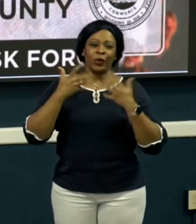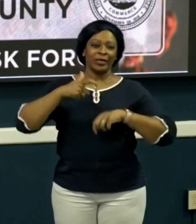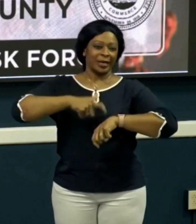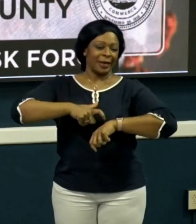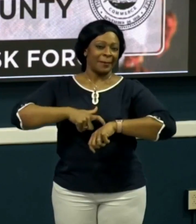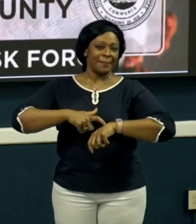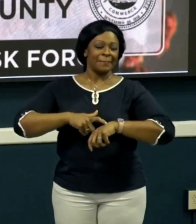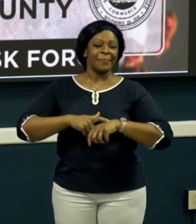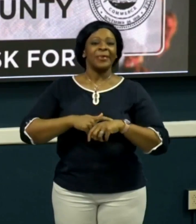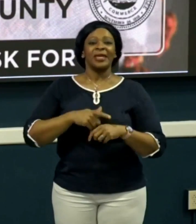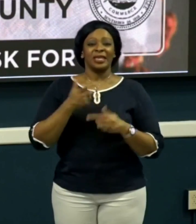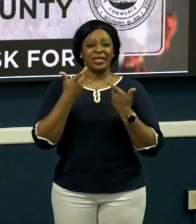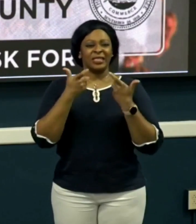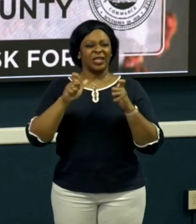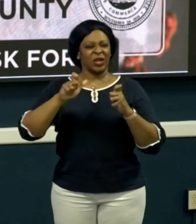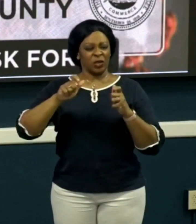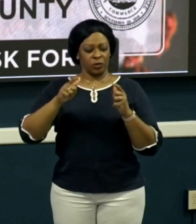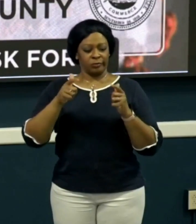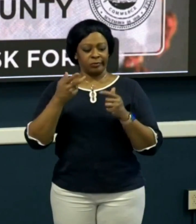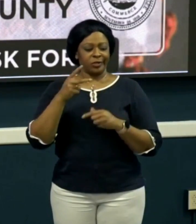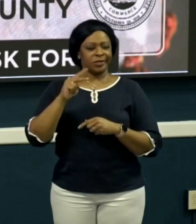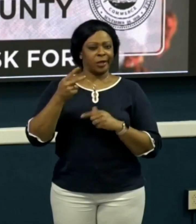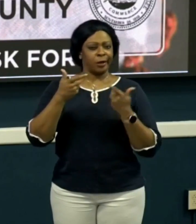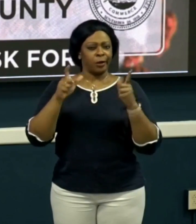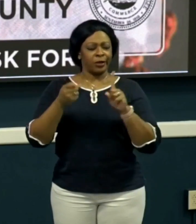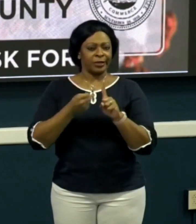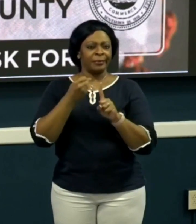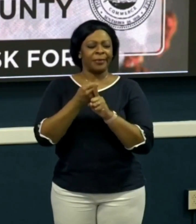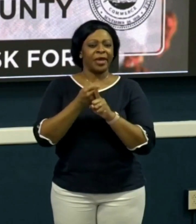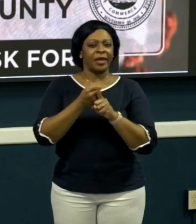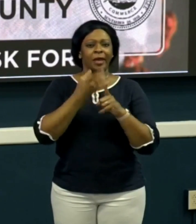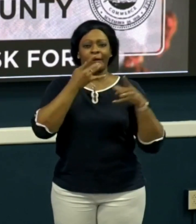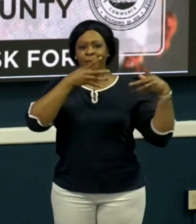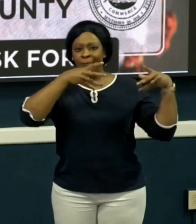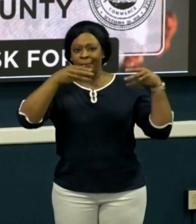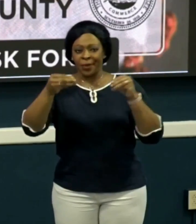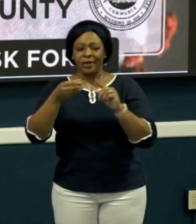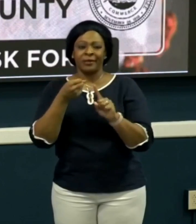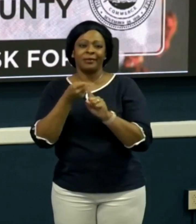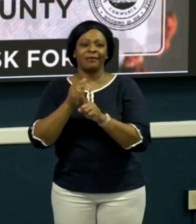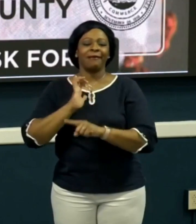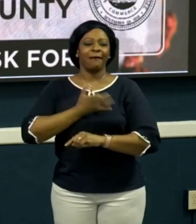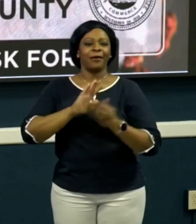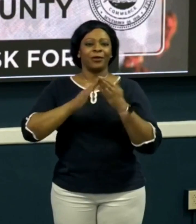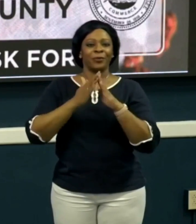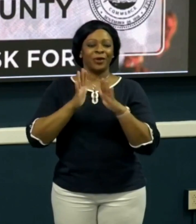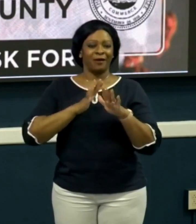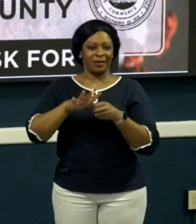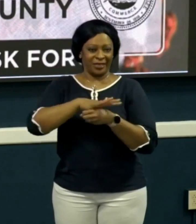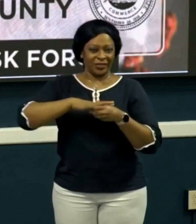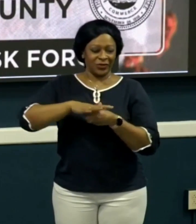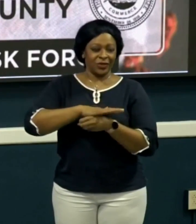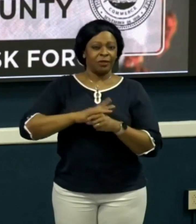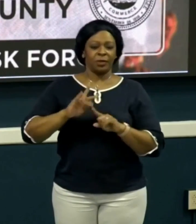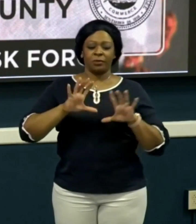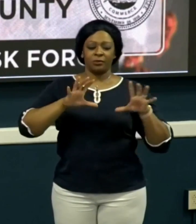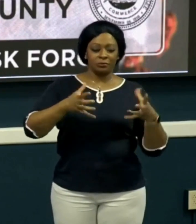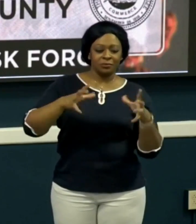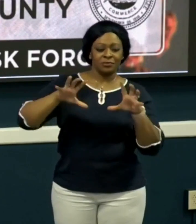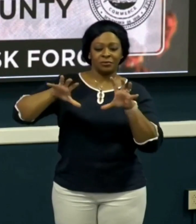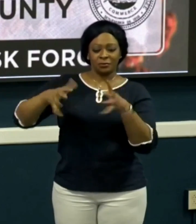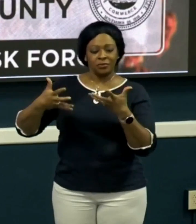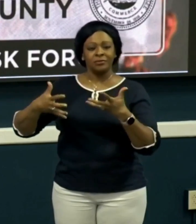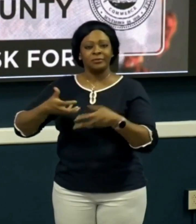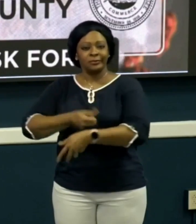literally the second largest impact and power outages in our community in our history. So. So many people coming together to do